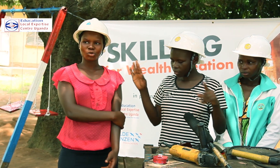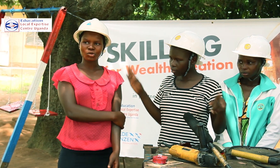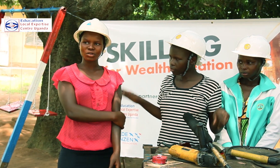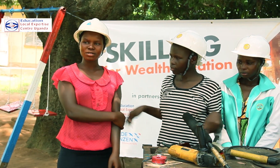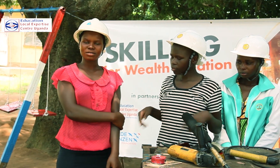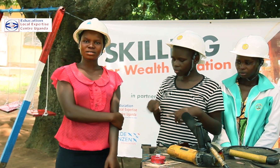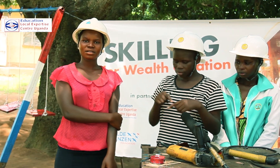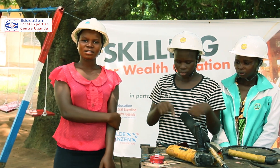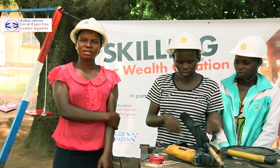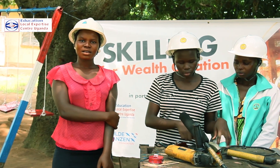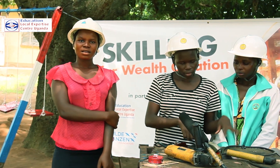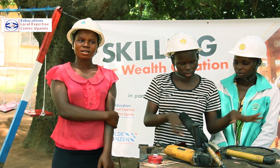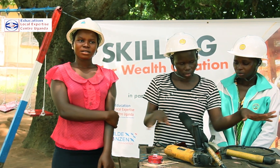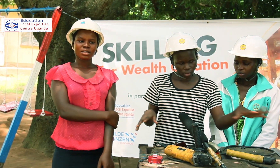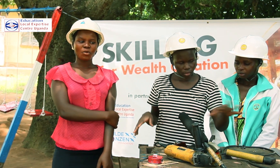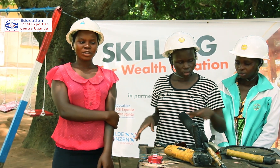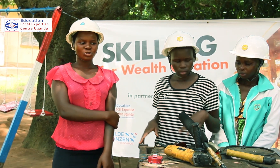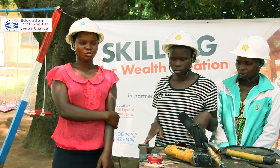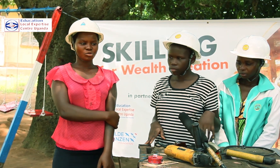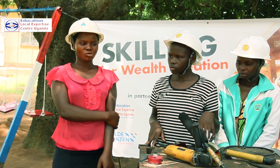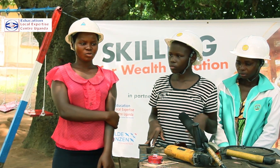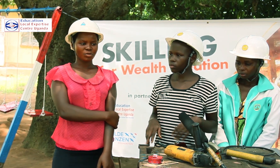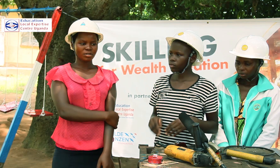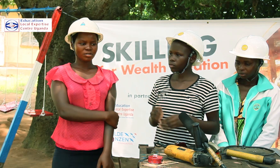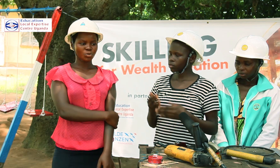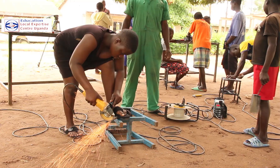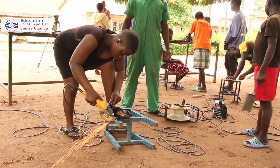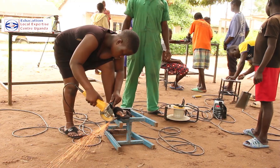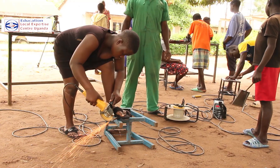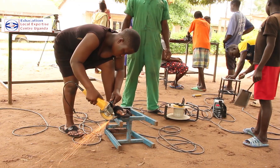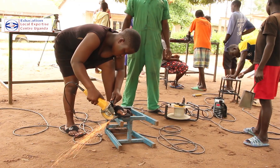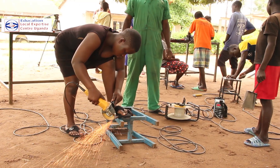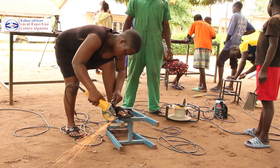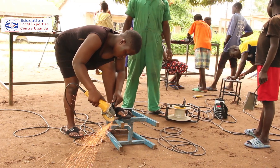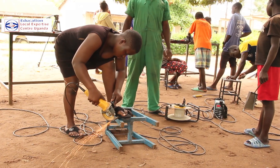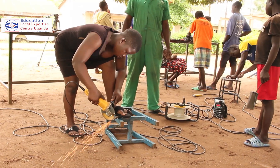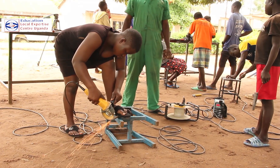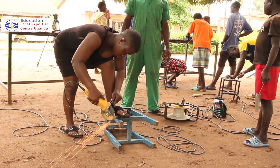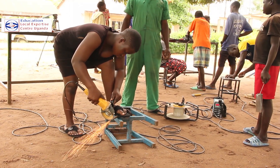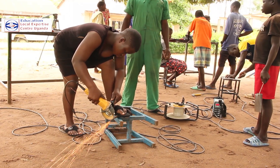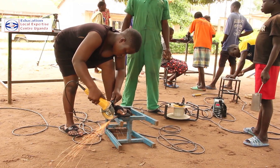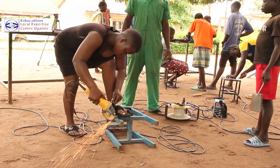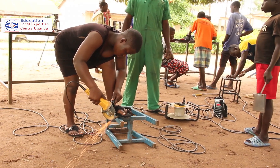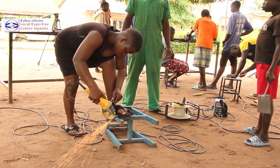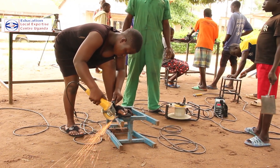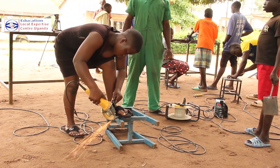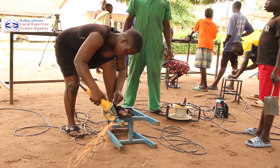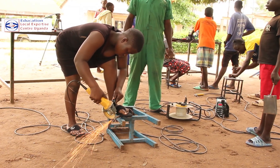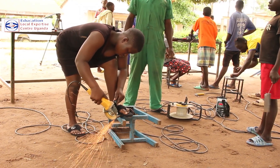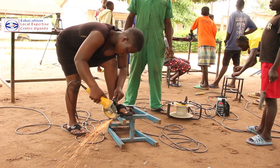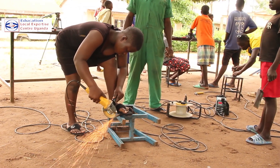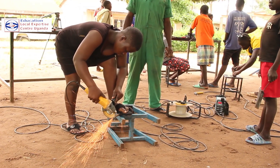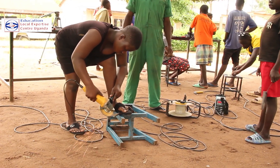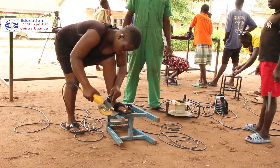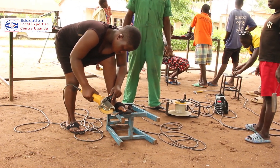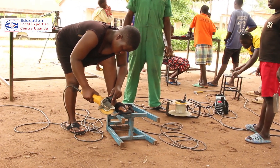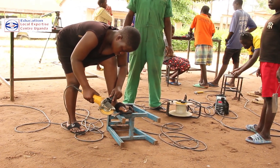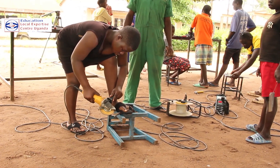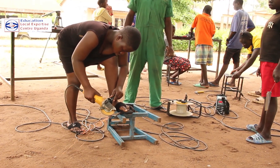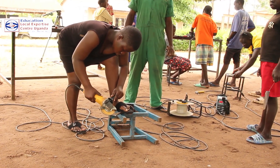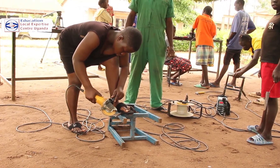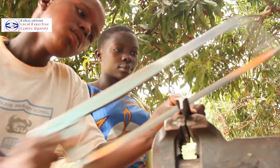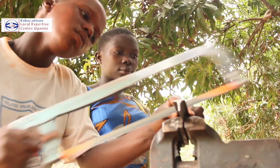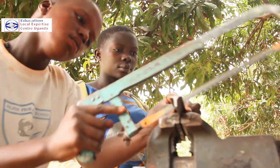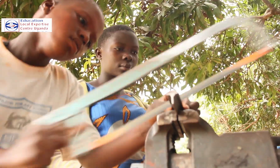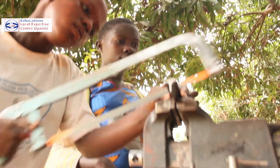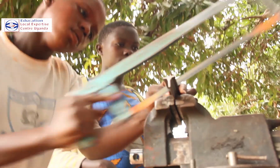the tools, the way to protect ourselves in the workshop. Then the